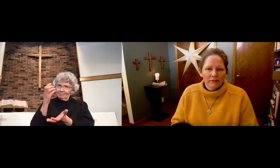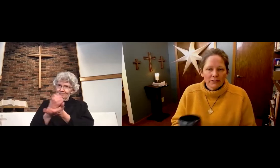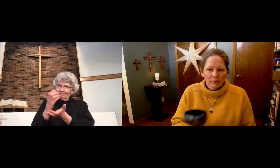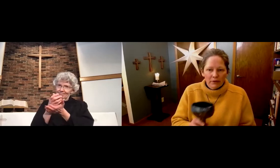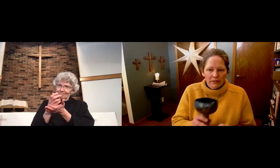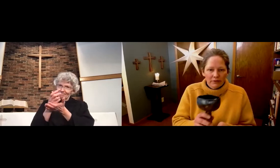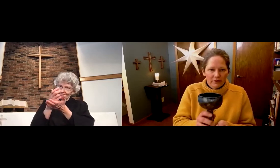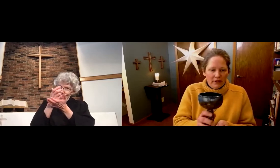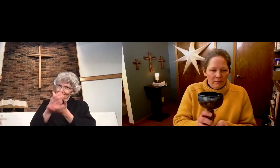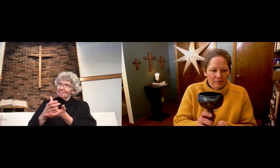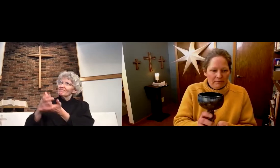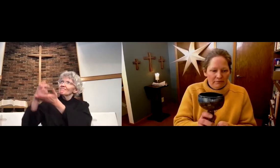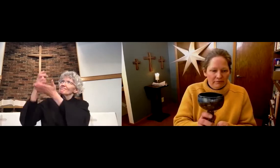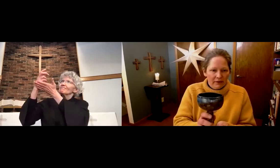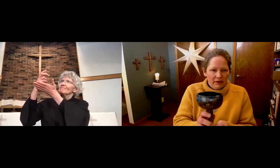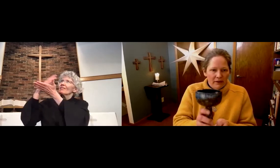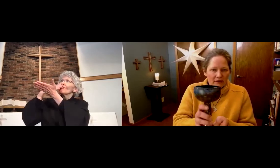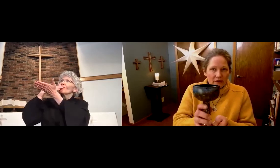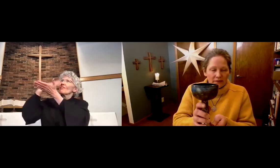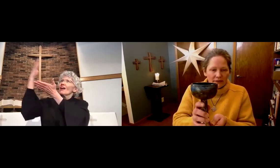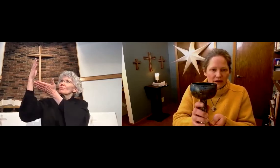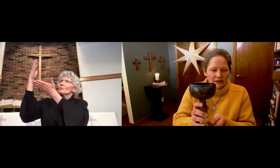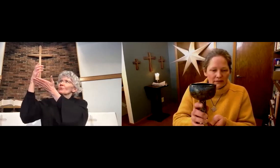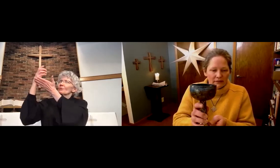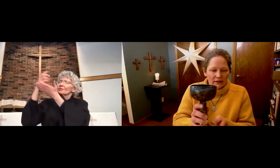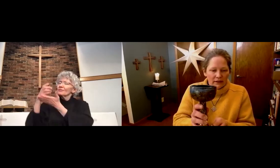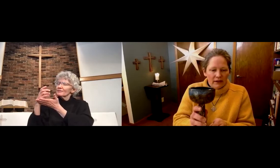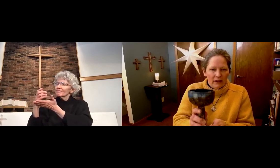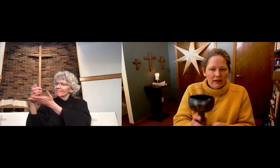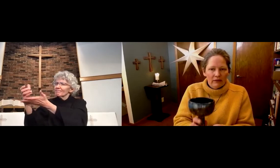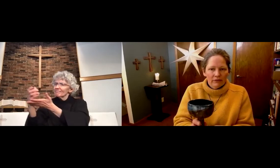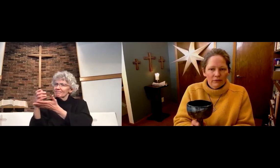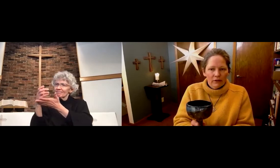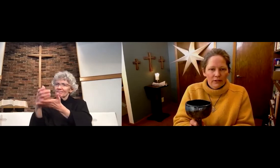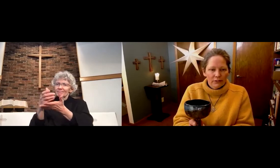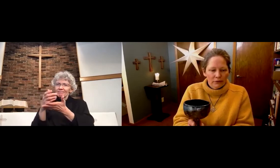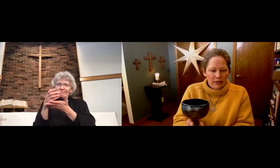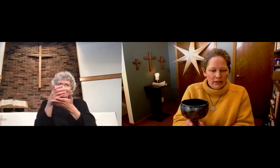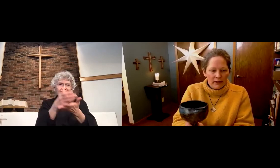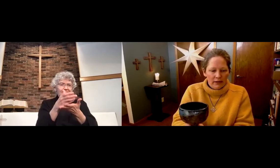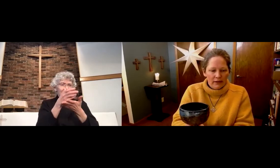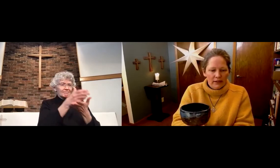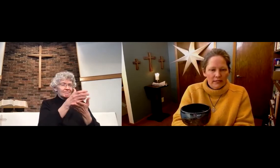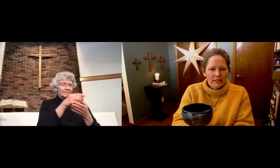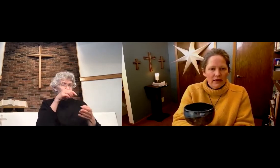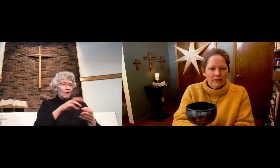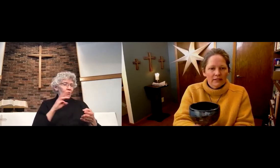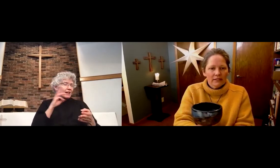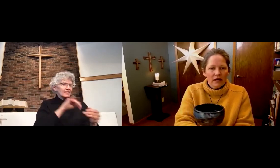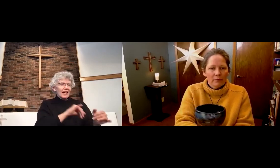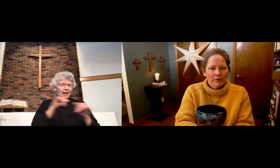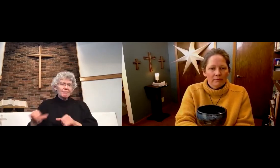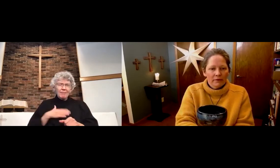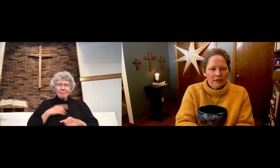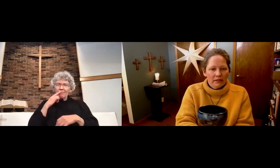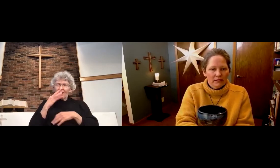Again, after supper, he took the cup, thanked God, and gave it for all to drink, saying, "This